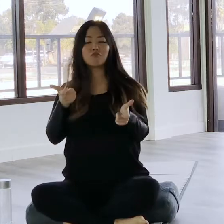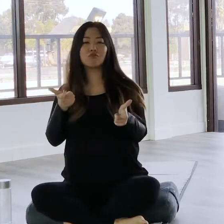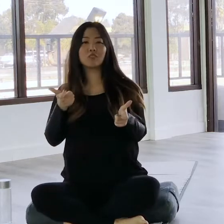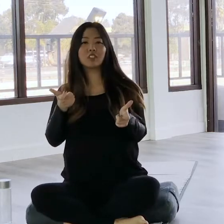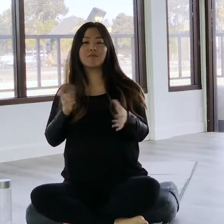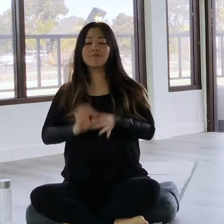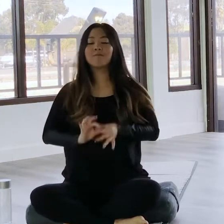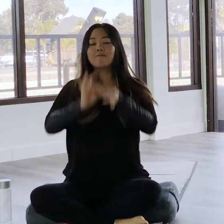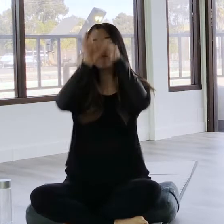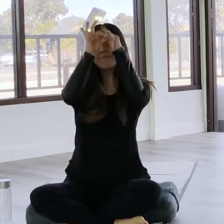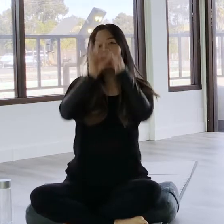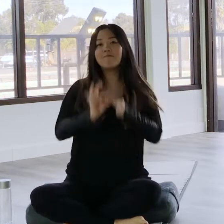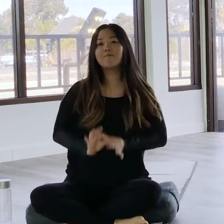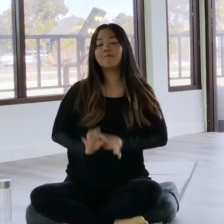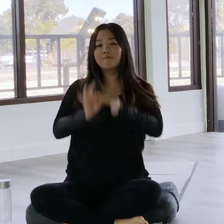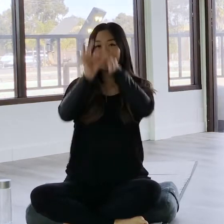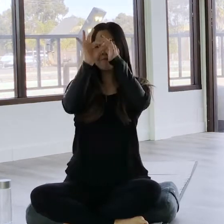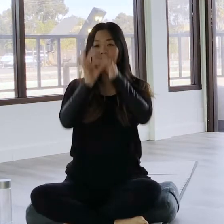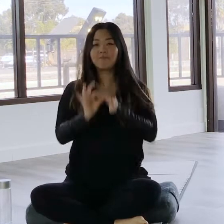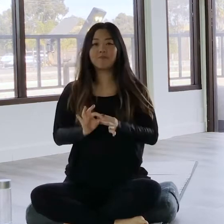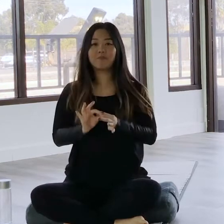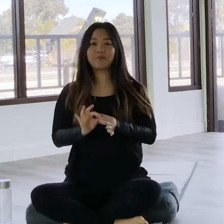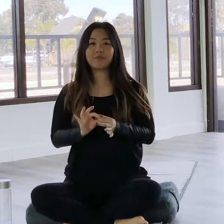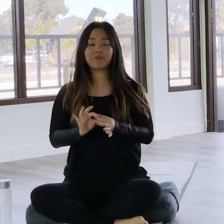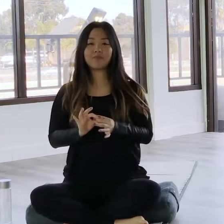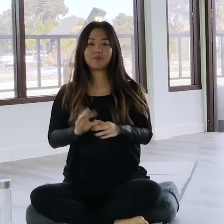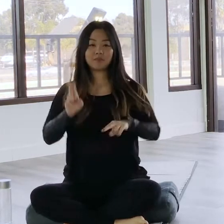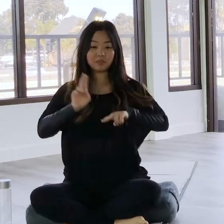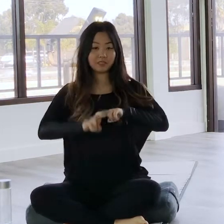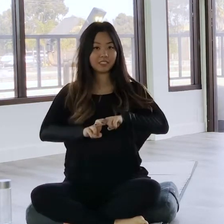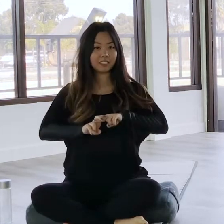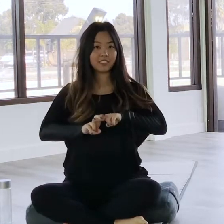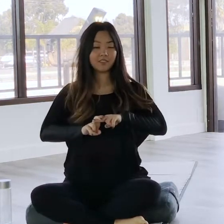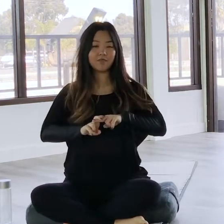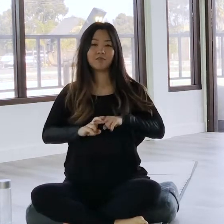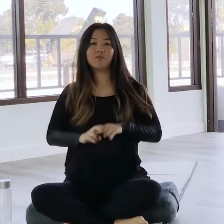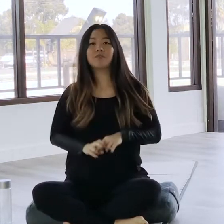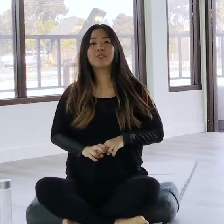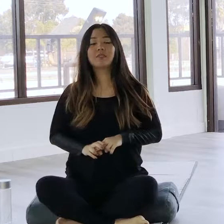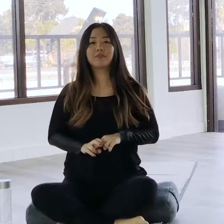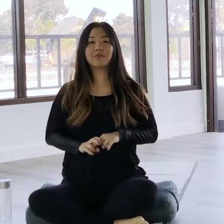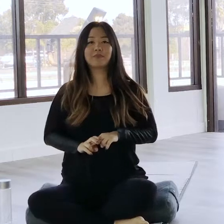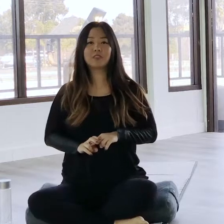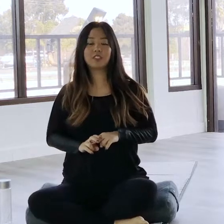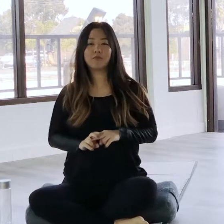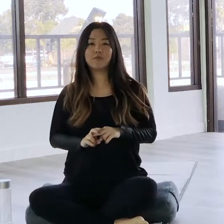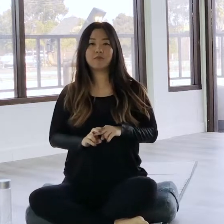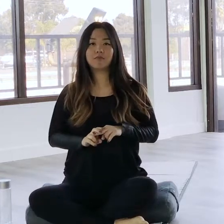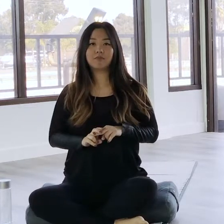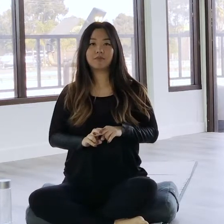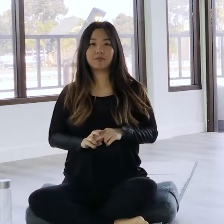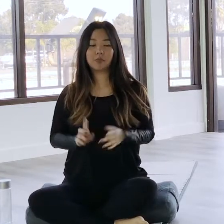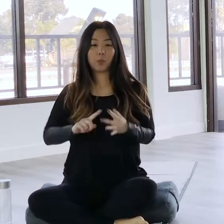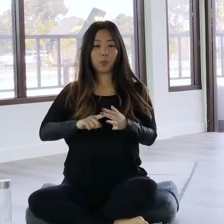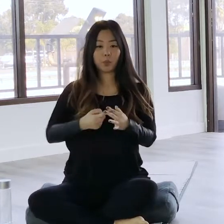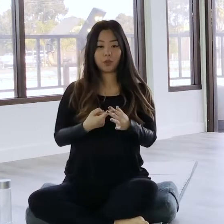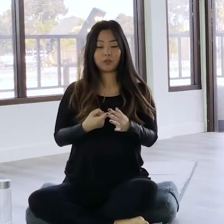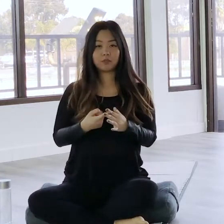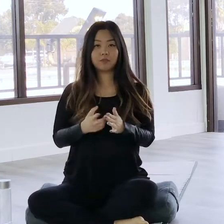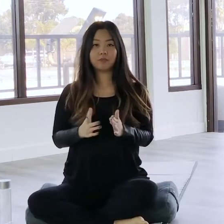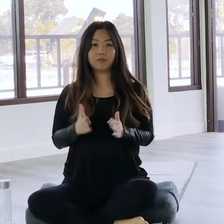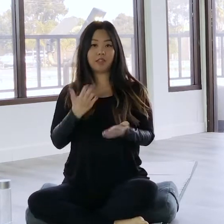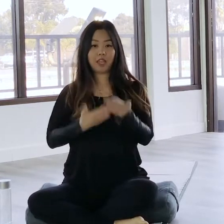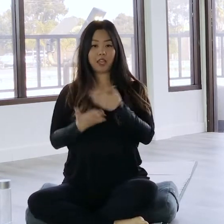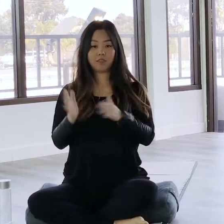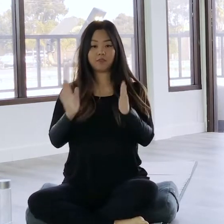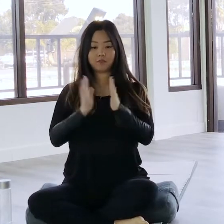body. We're going to start by bringing our hands together, setting our intentions for today.